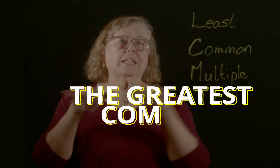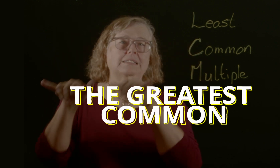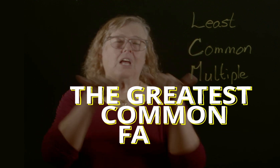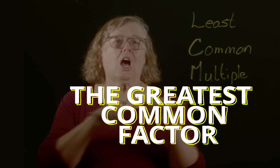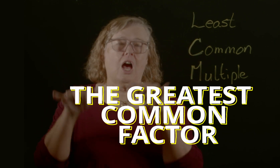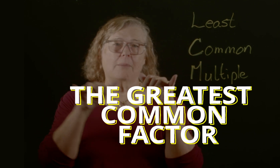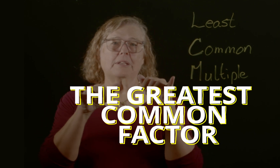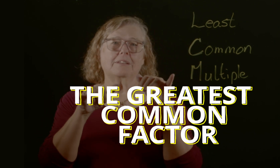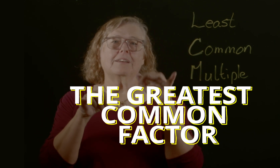common factor.